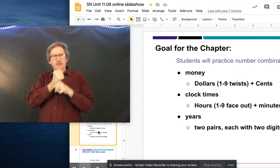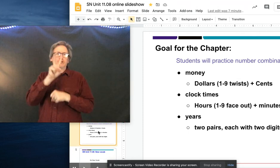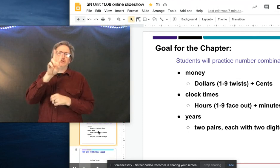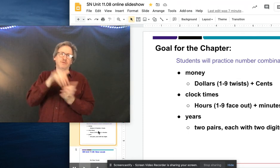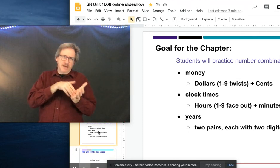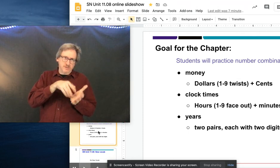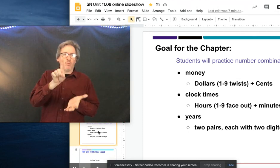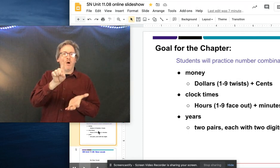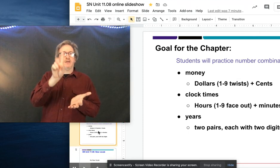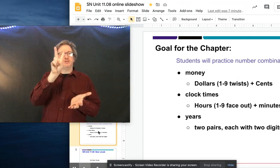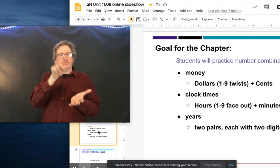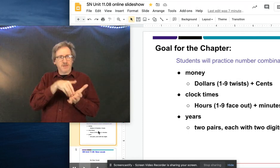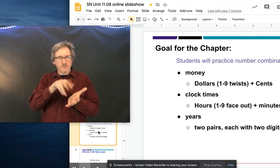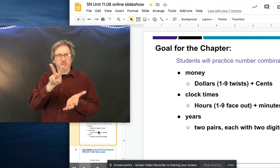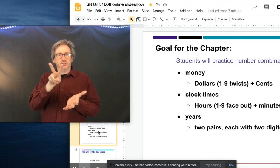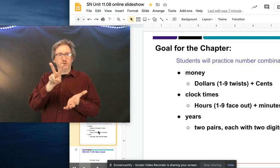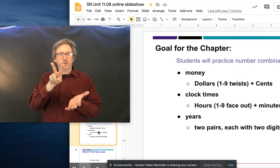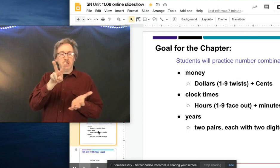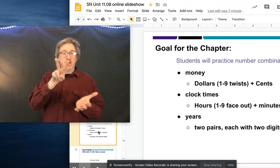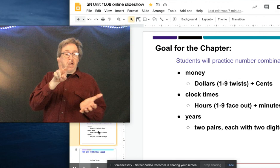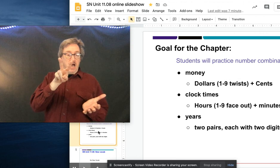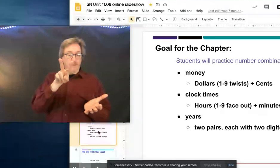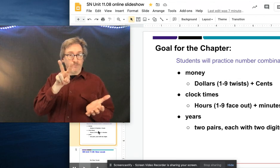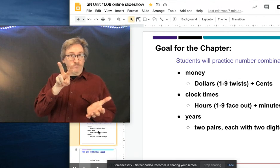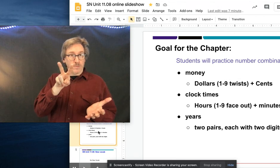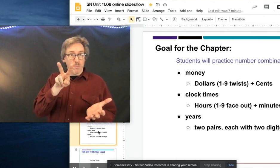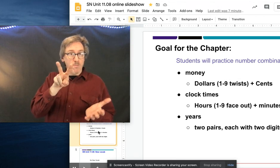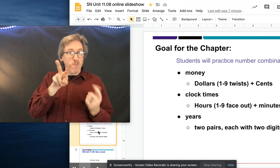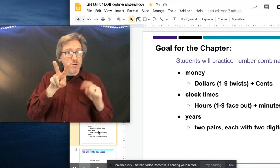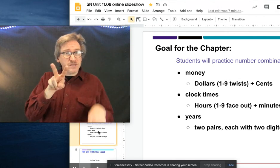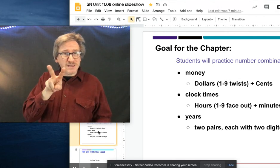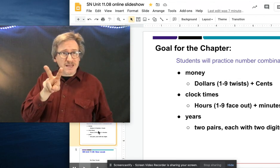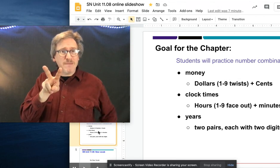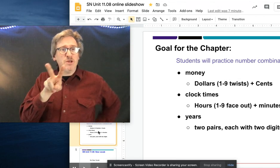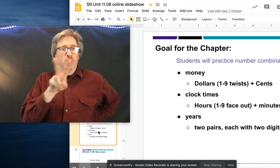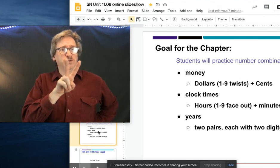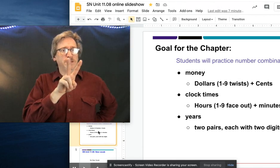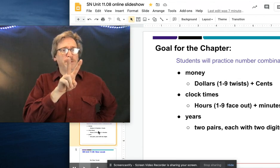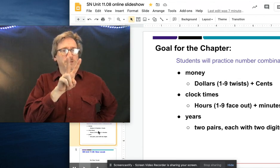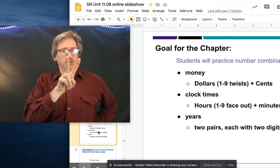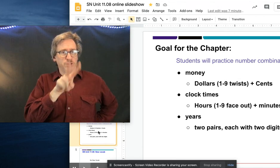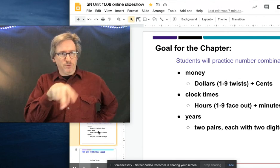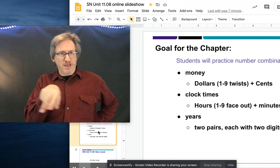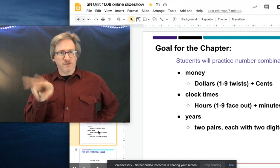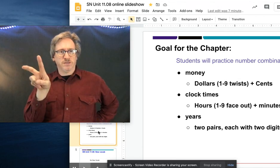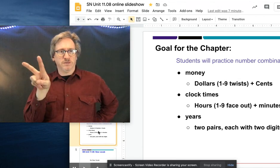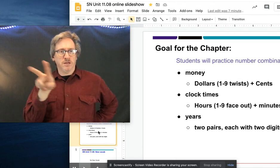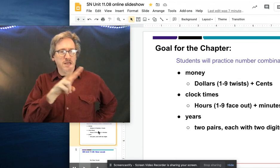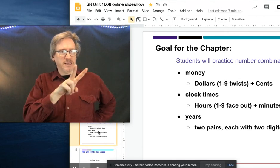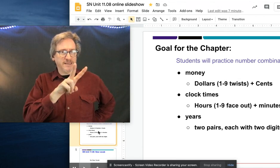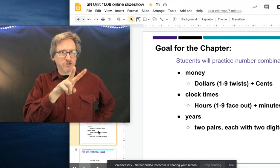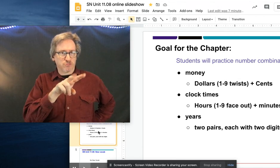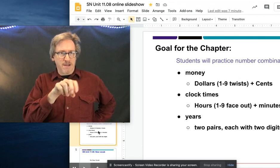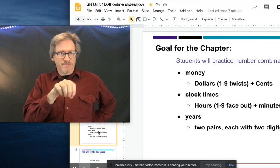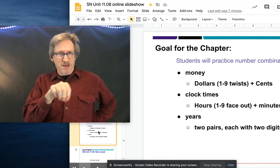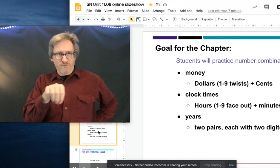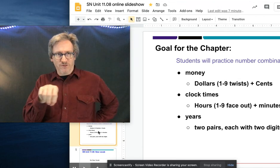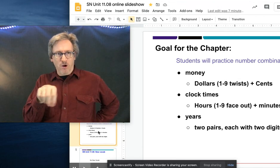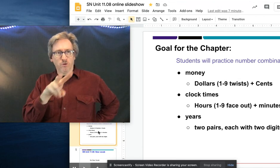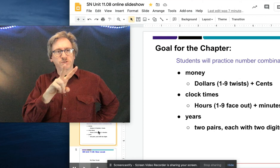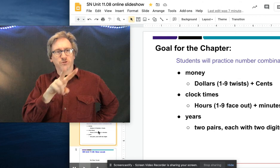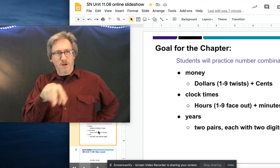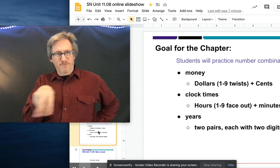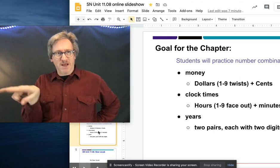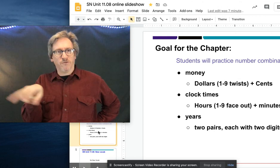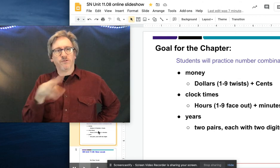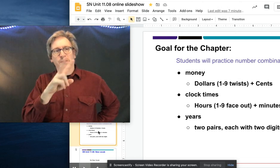the year 2001, 2002. Most of the time, though, you see people do 2000, like they drop down for the